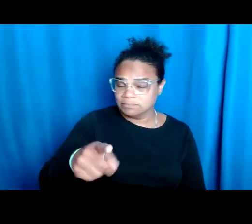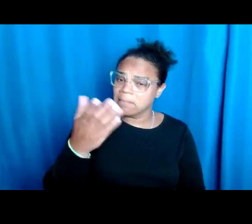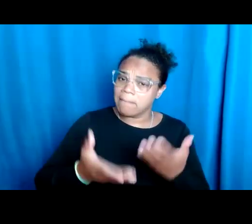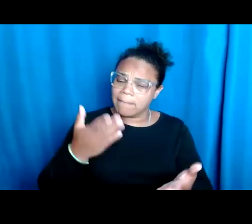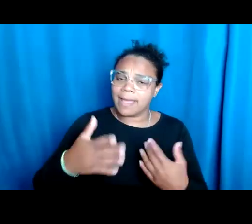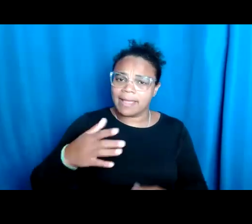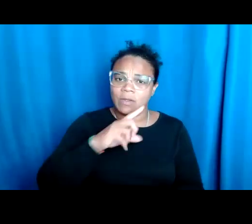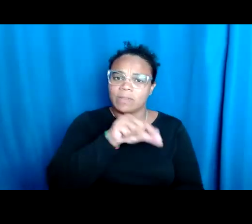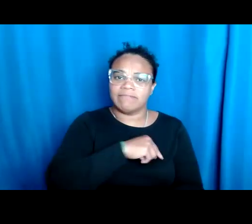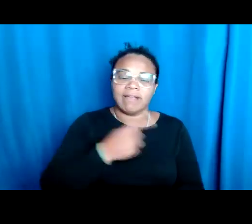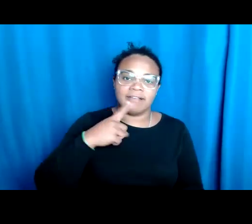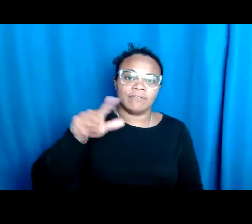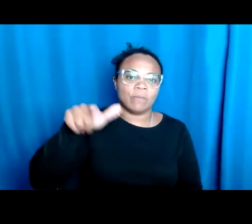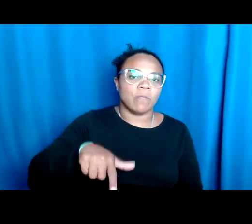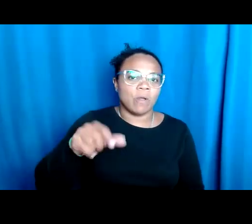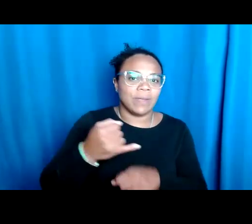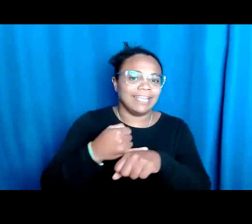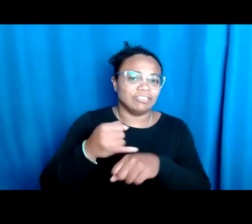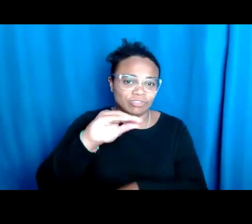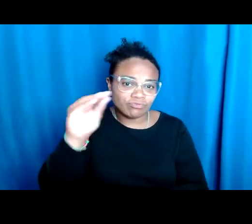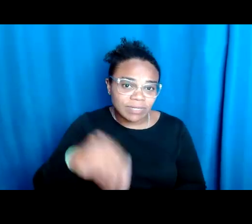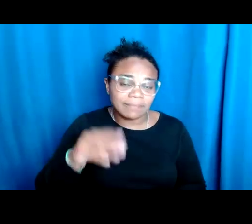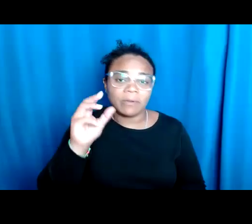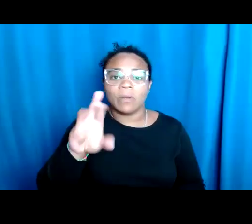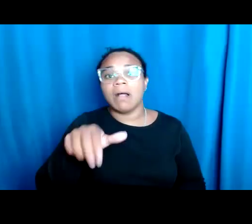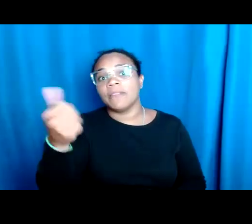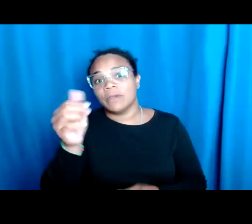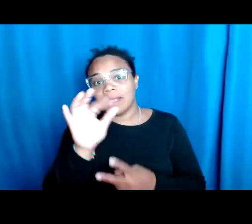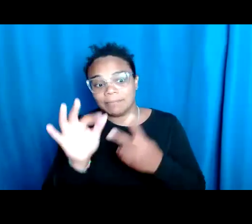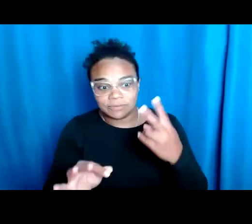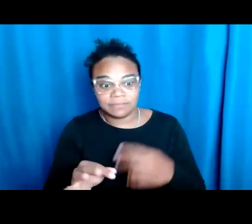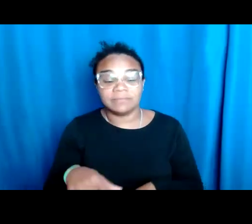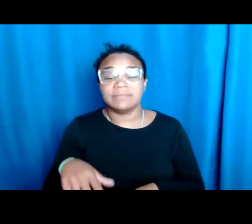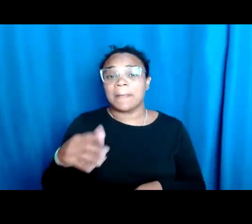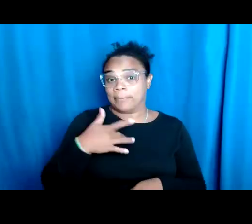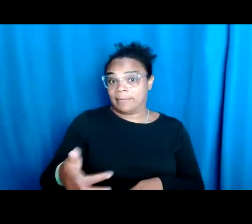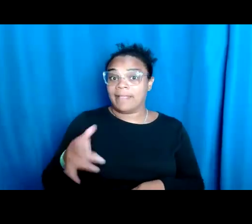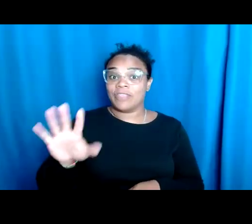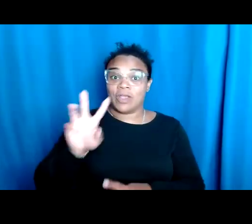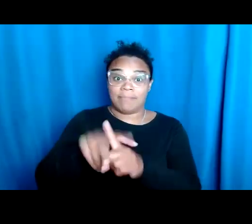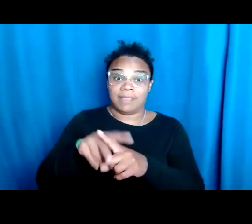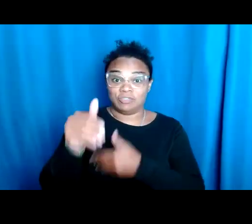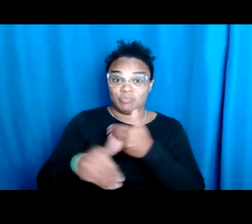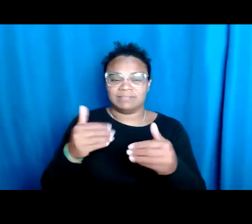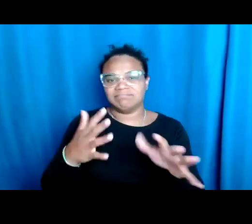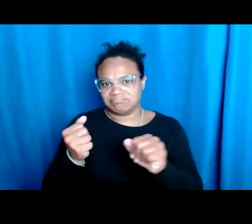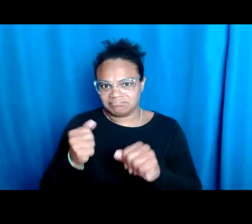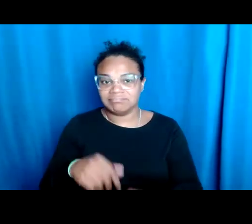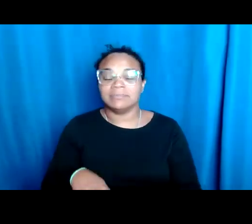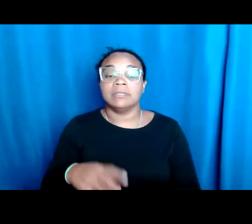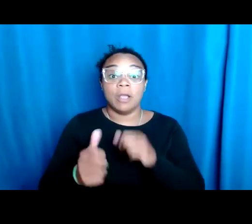for lower interest rates and other options, fast application process. Most of the online